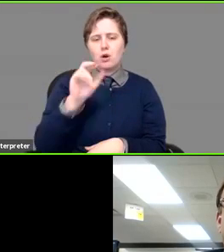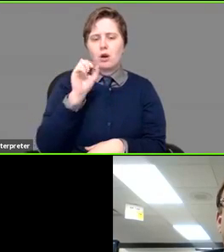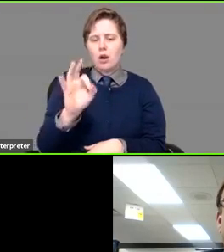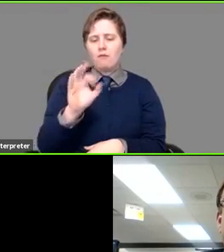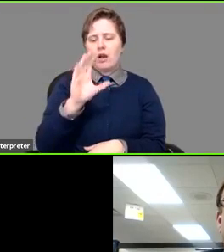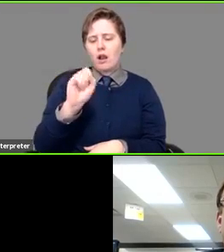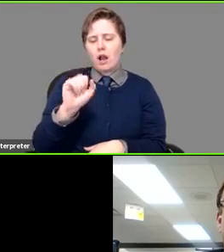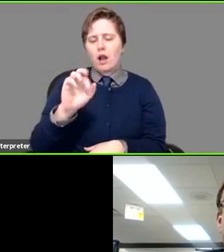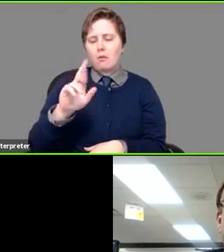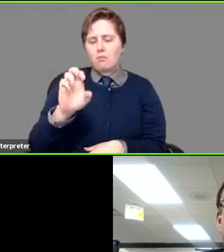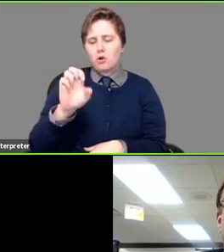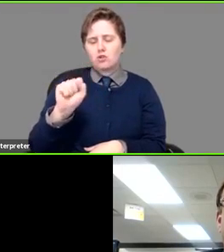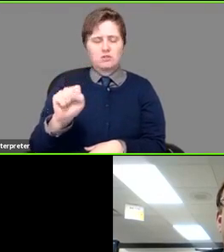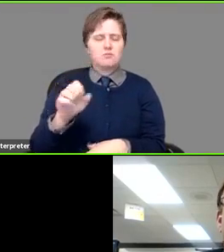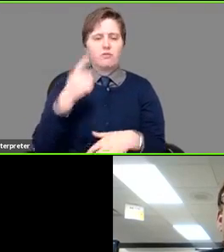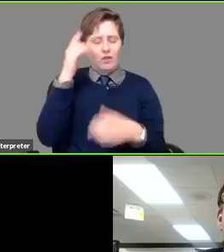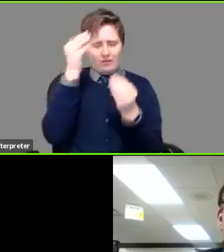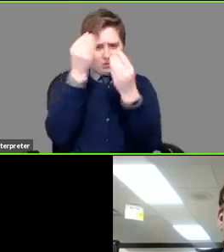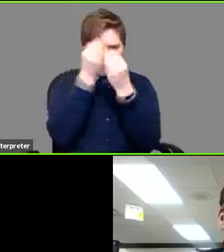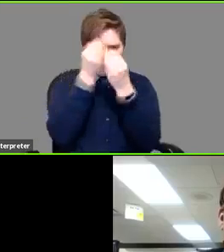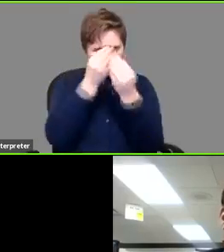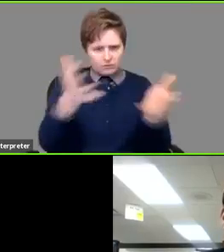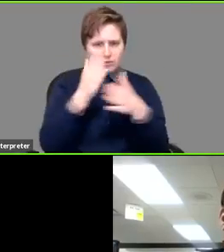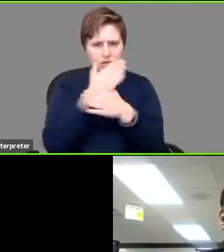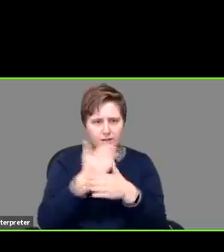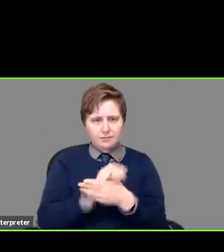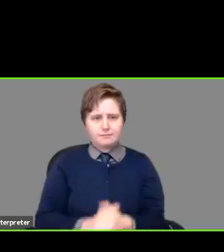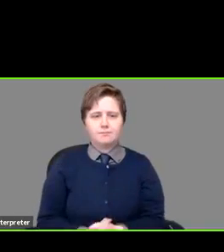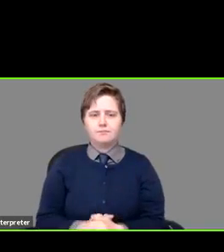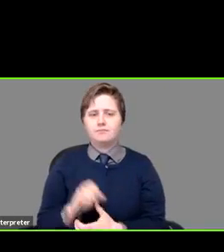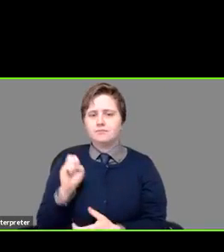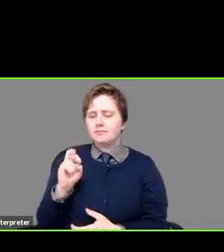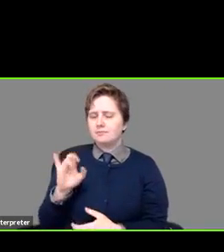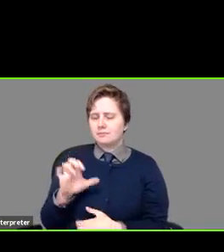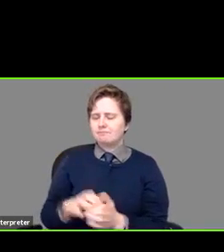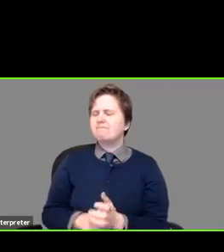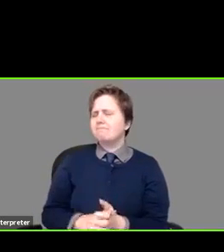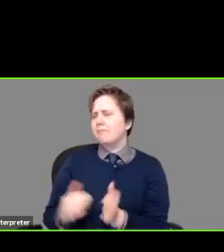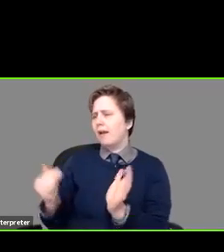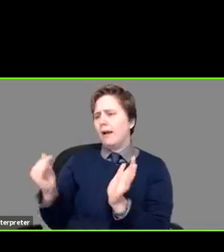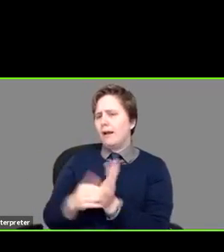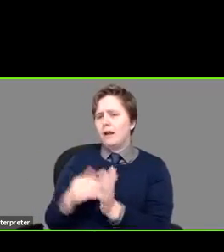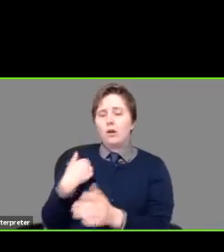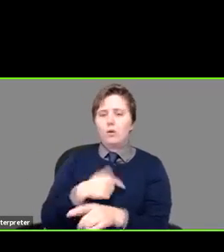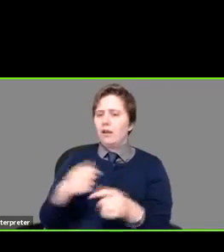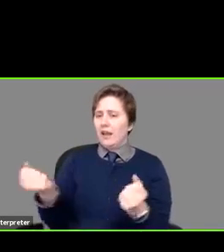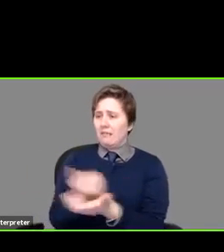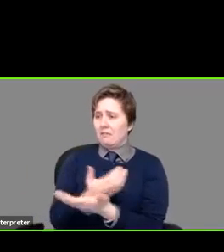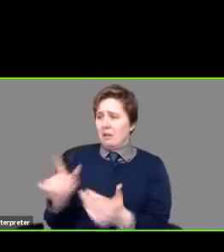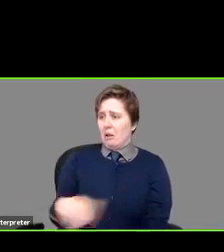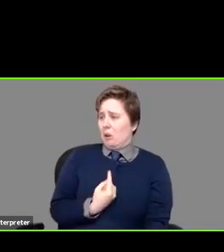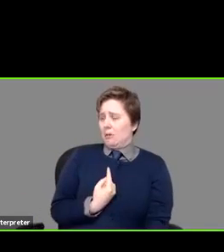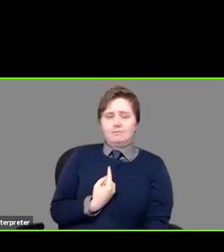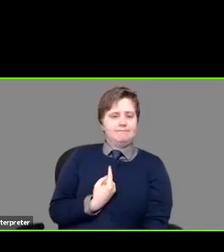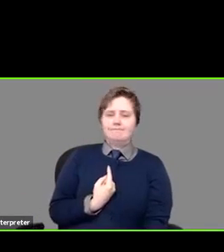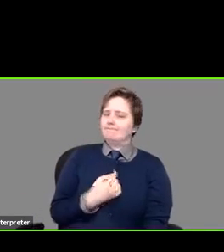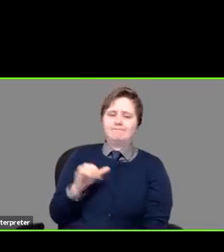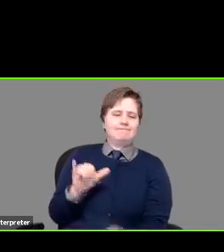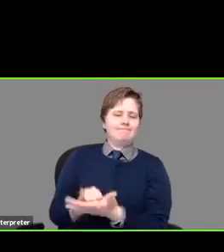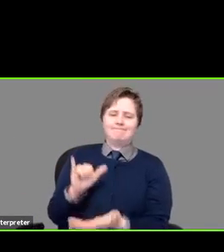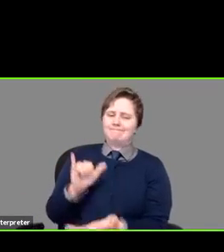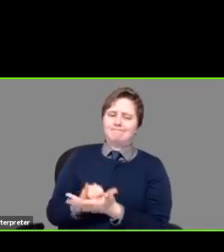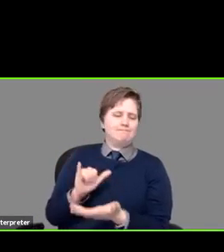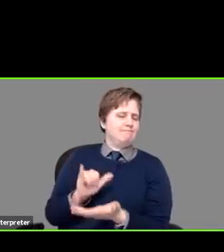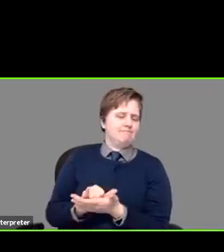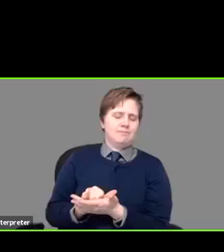information out to the public. Yeah. You know, again, we can't do all this on our own. And so there's been some great